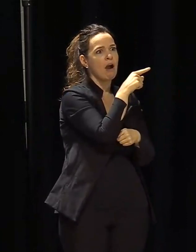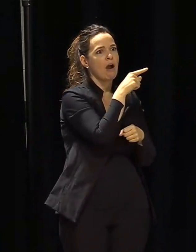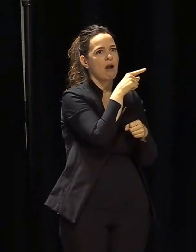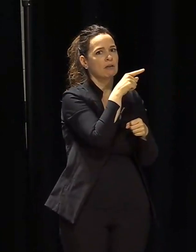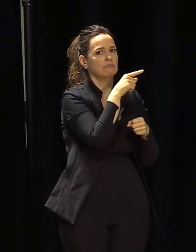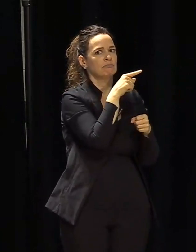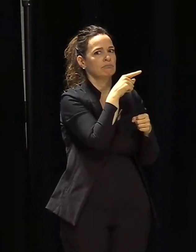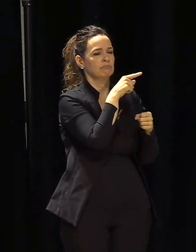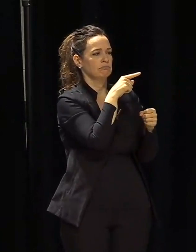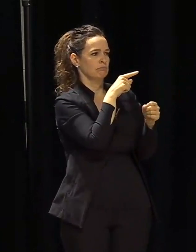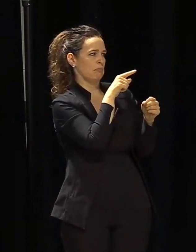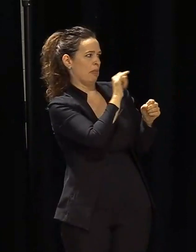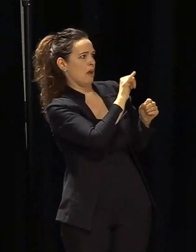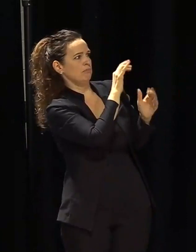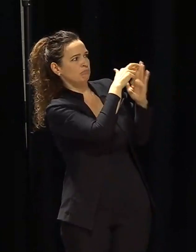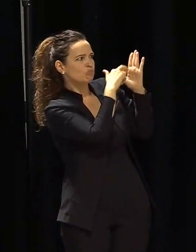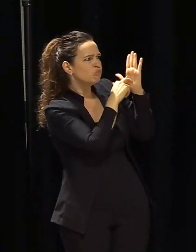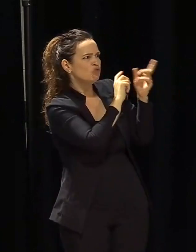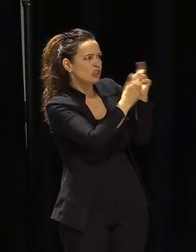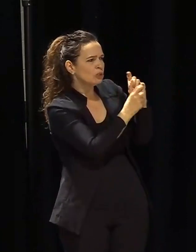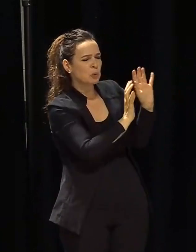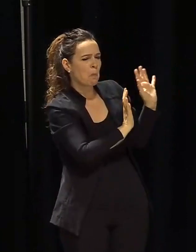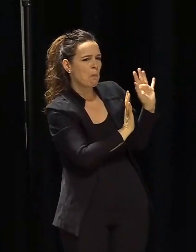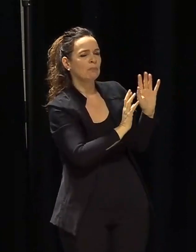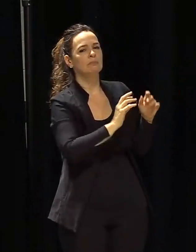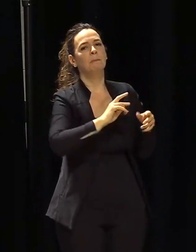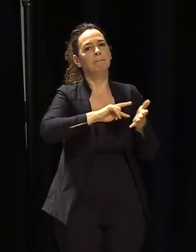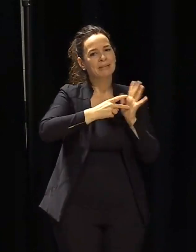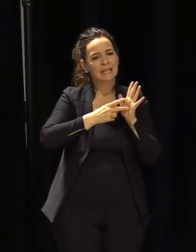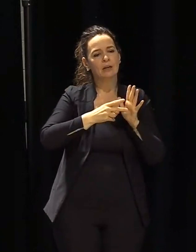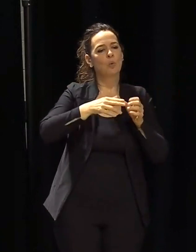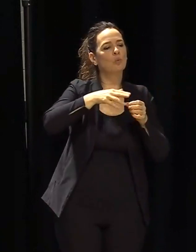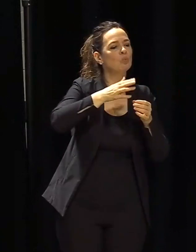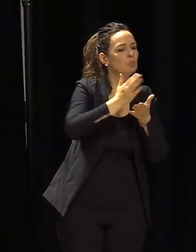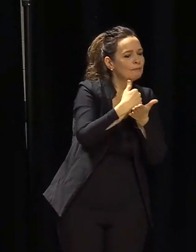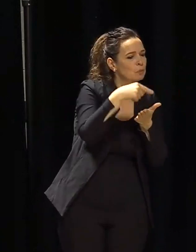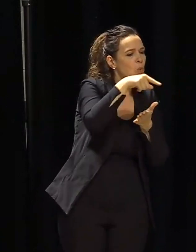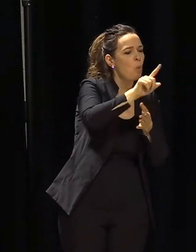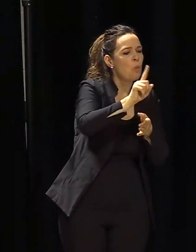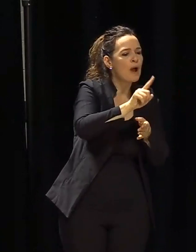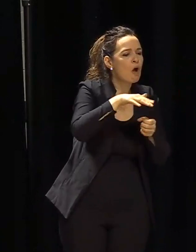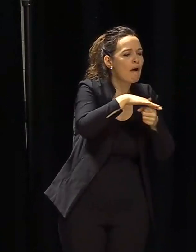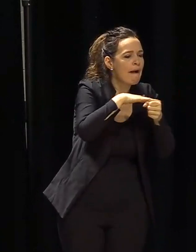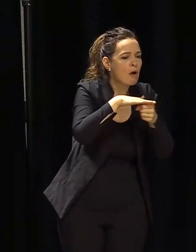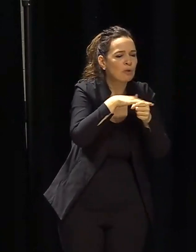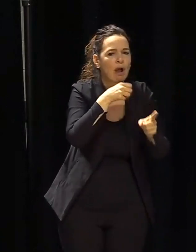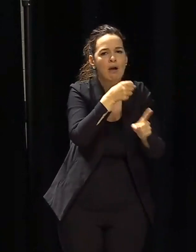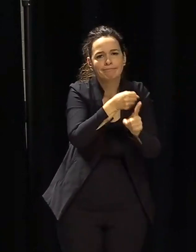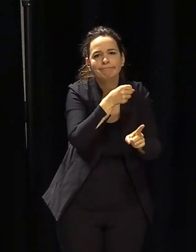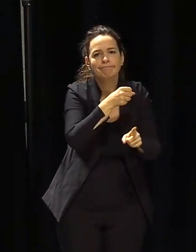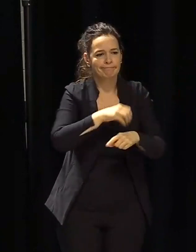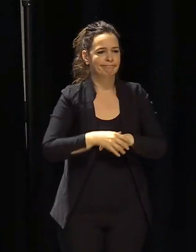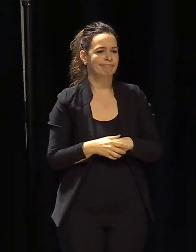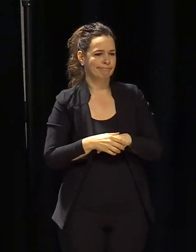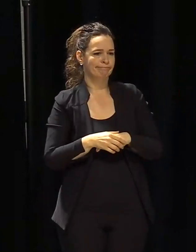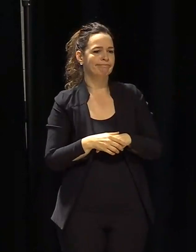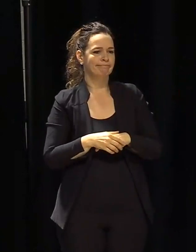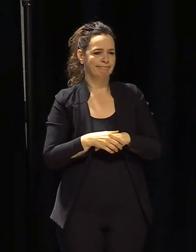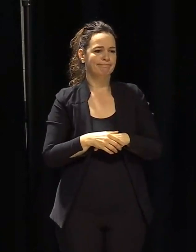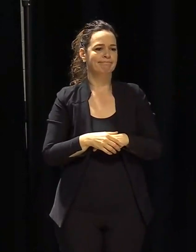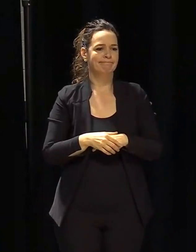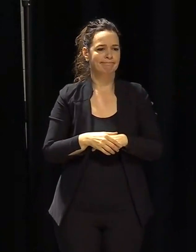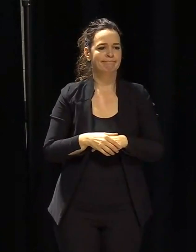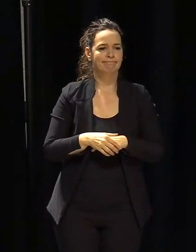want to put a testing requirement on these businesses, some of them have testing on the employees already, but if you wanted to say